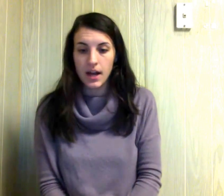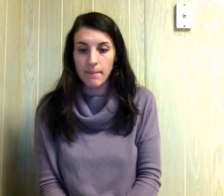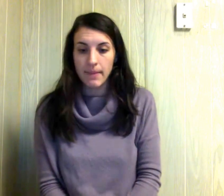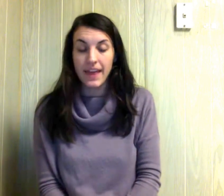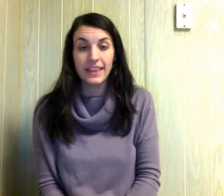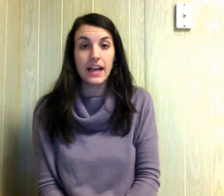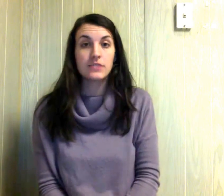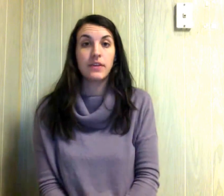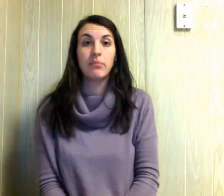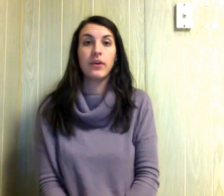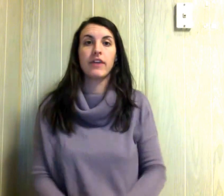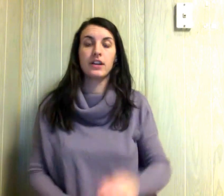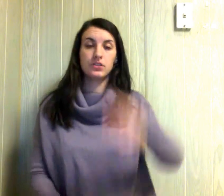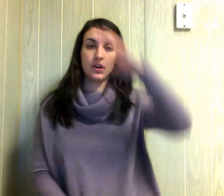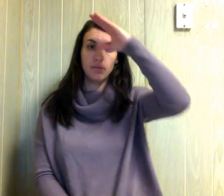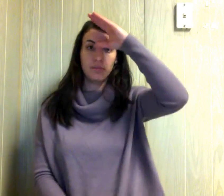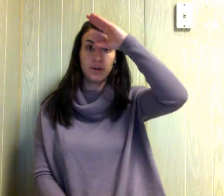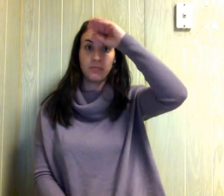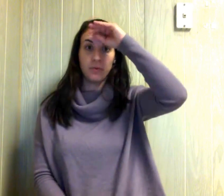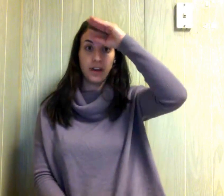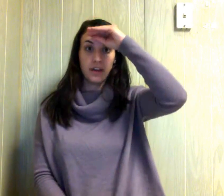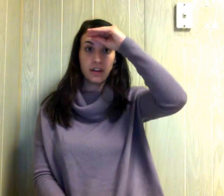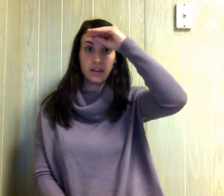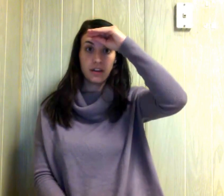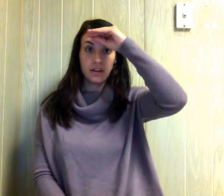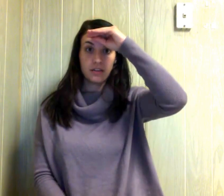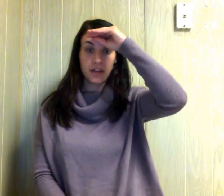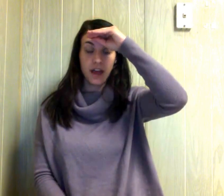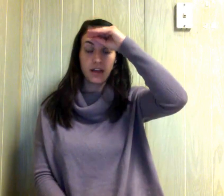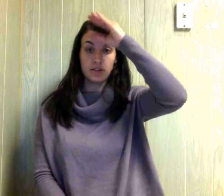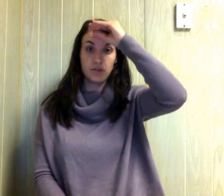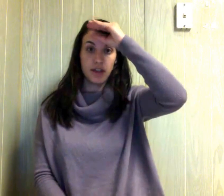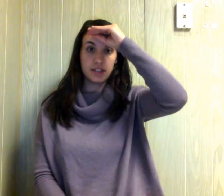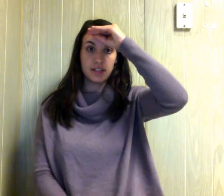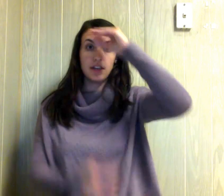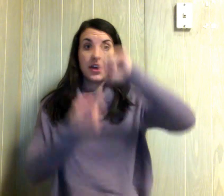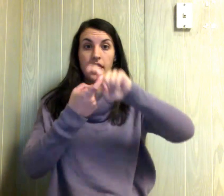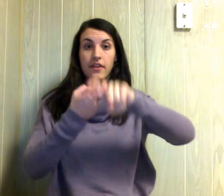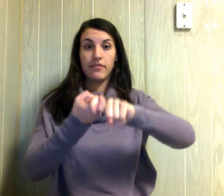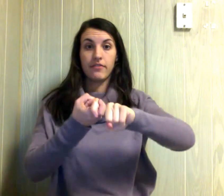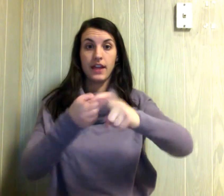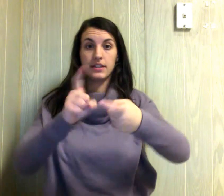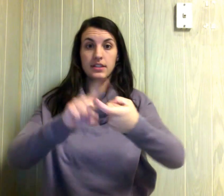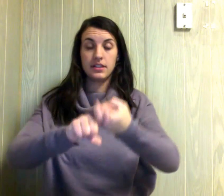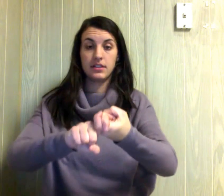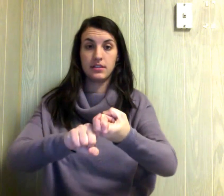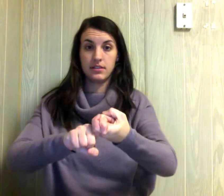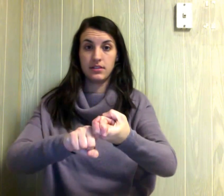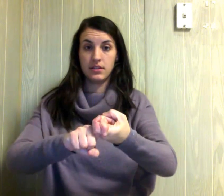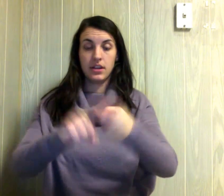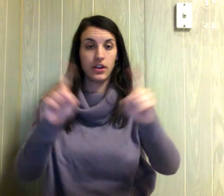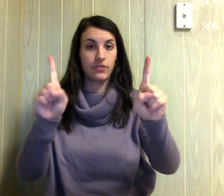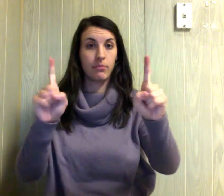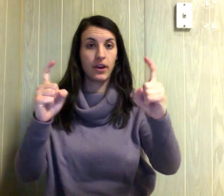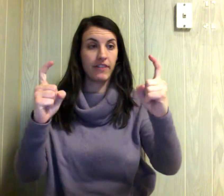And then last we have boyfriend. So go to boy, hit twice, and then friend. Your pointer fingers